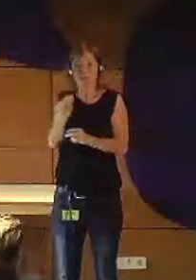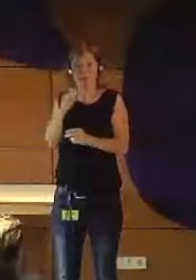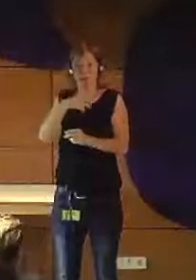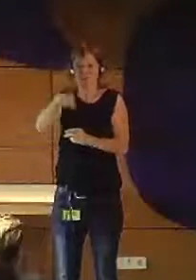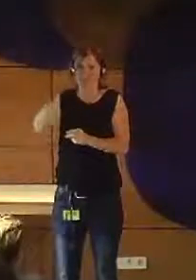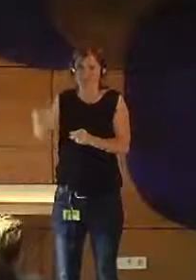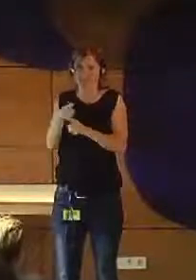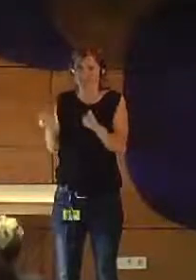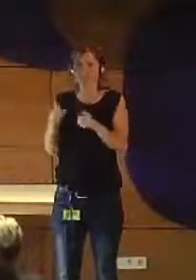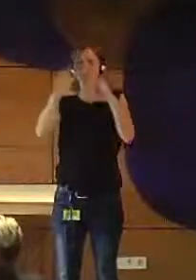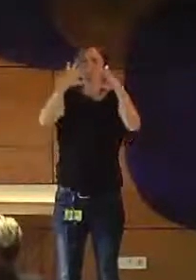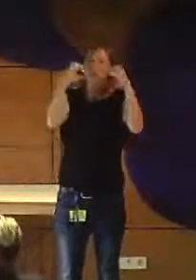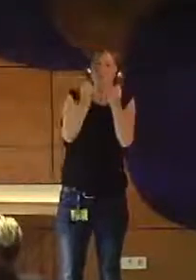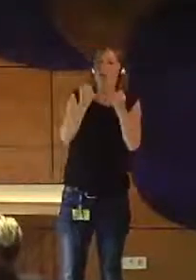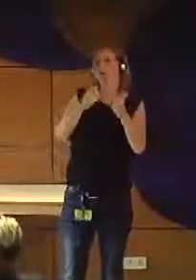shorter.